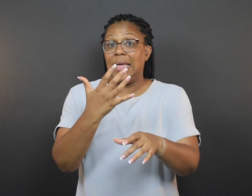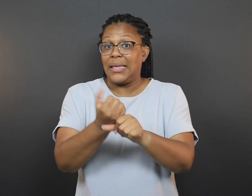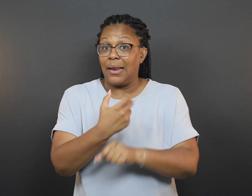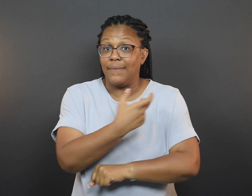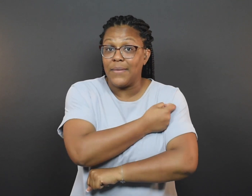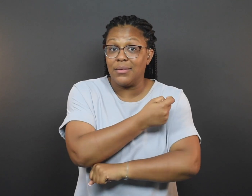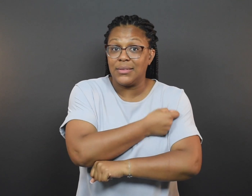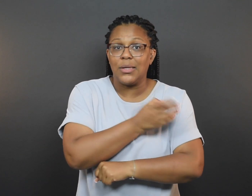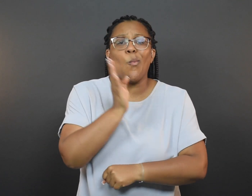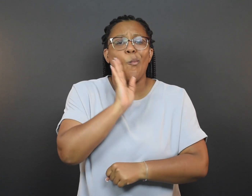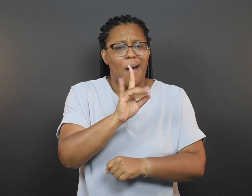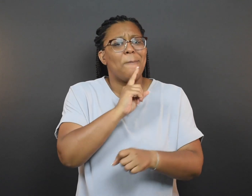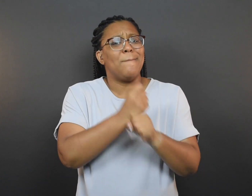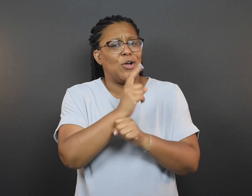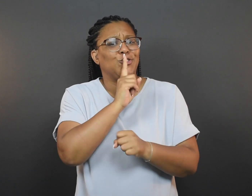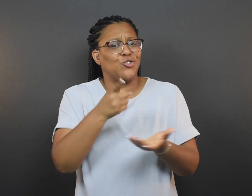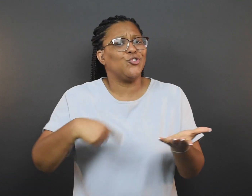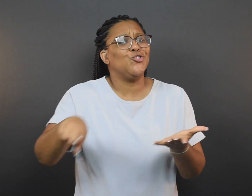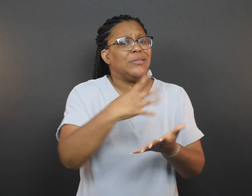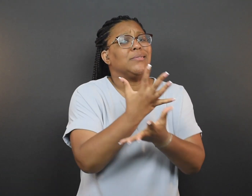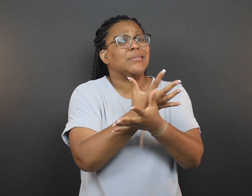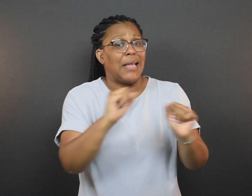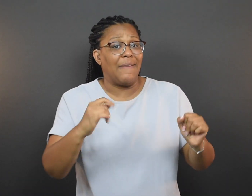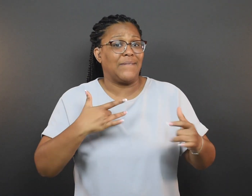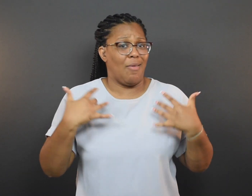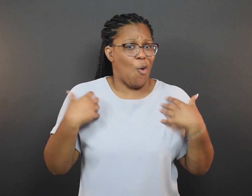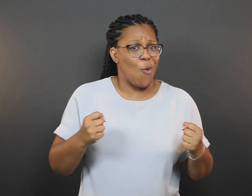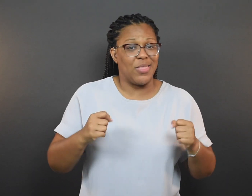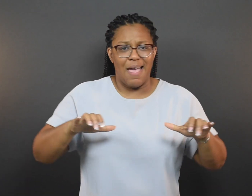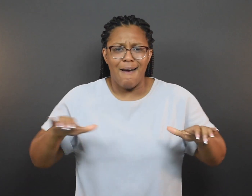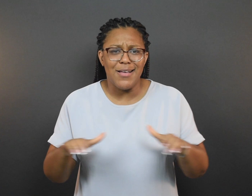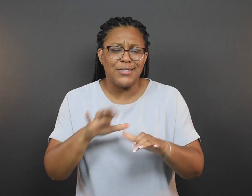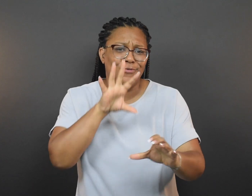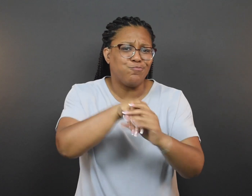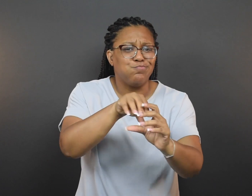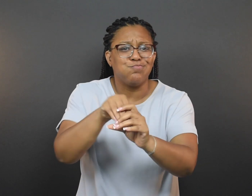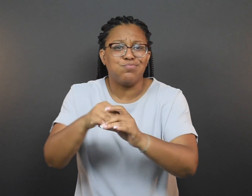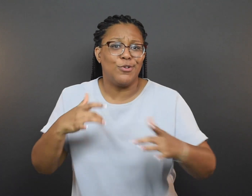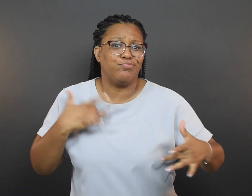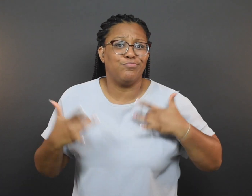getting vaccinated will help ensure they can be healthy and active.